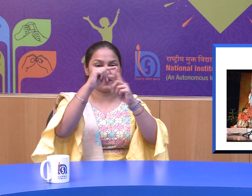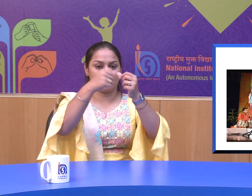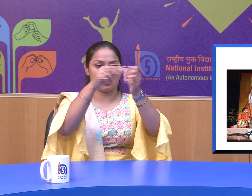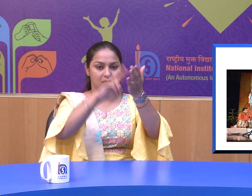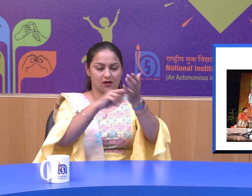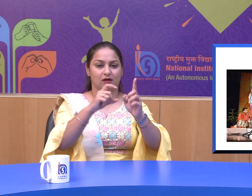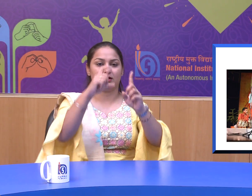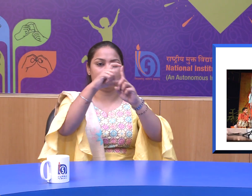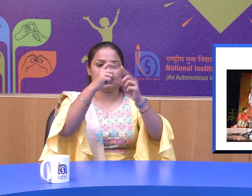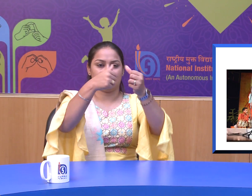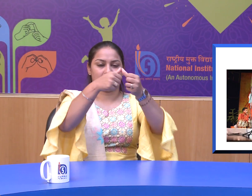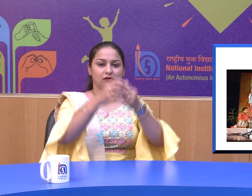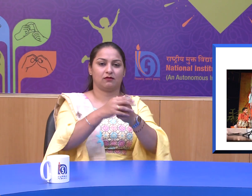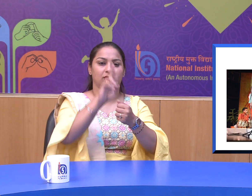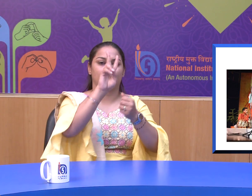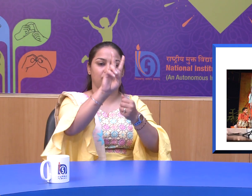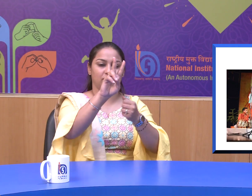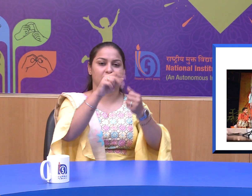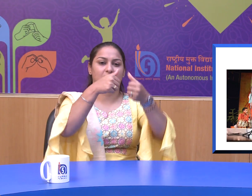the Pandavanis